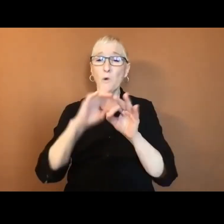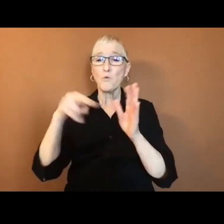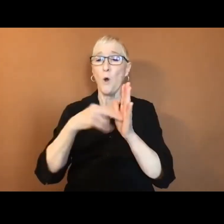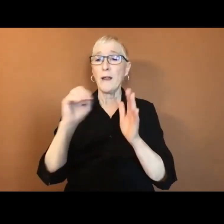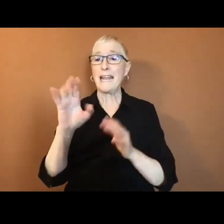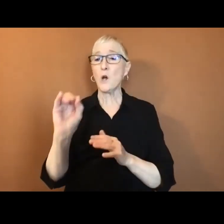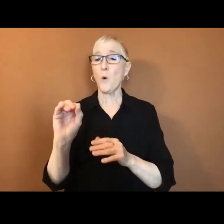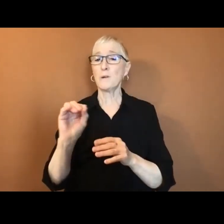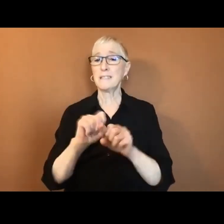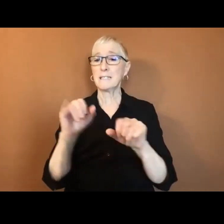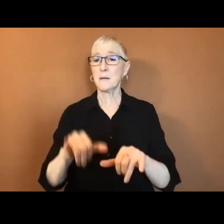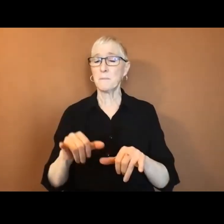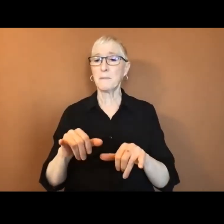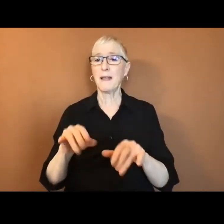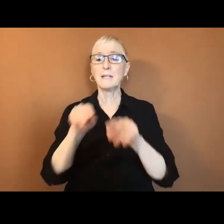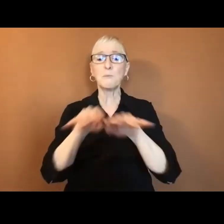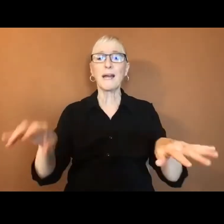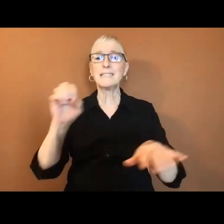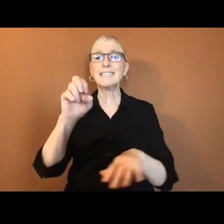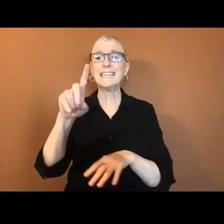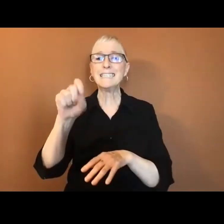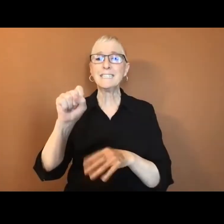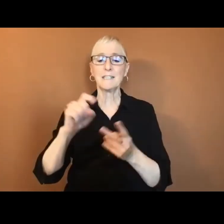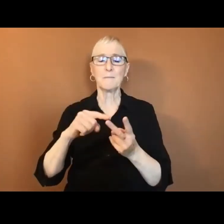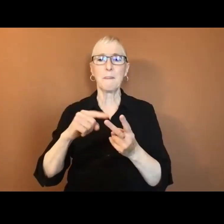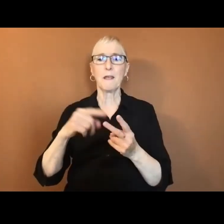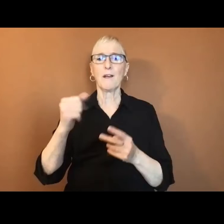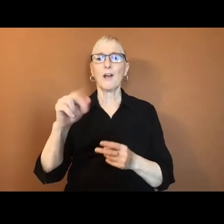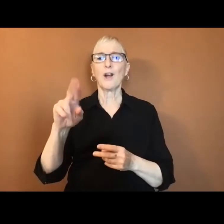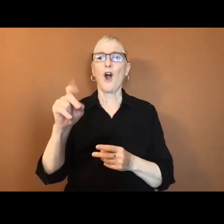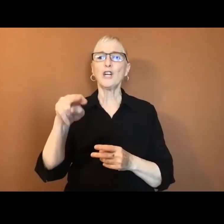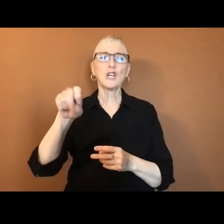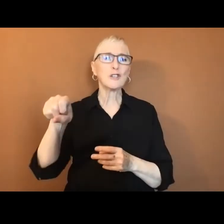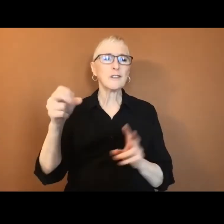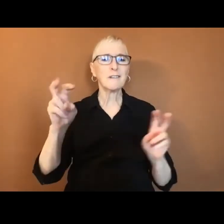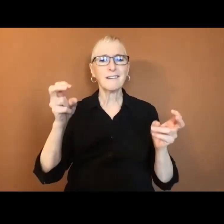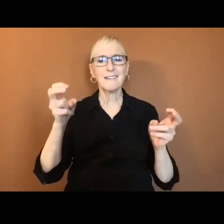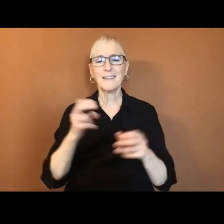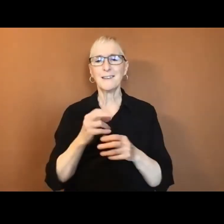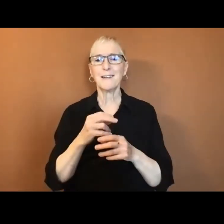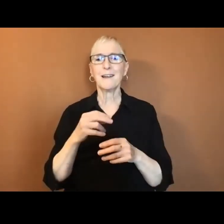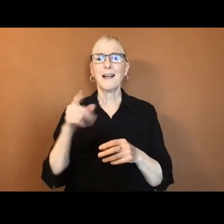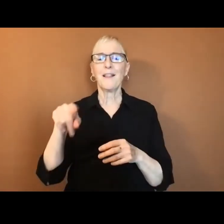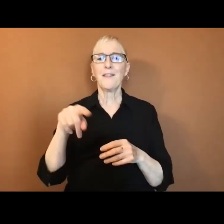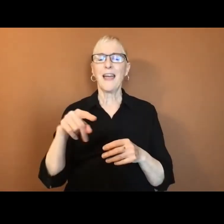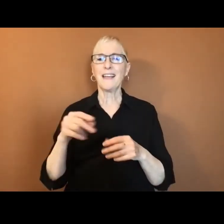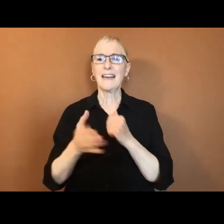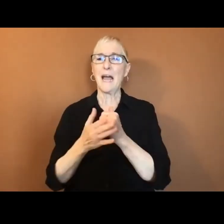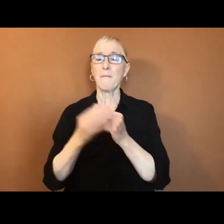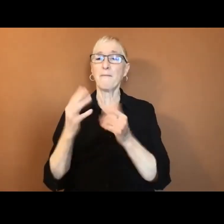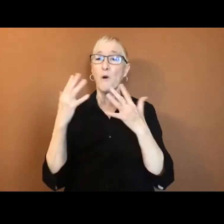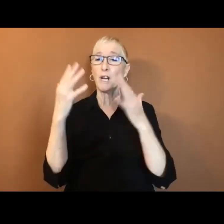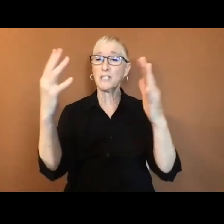They disperse seeds. They have been called gardeners because they propagate forests. They